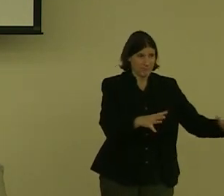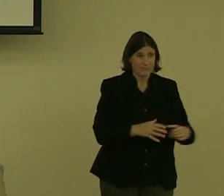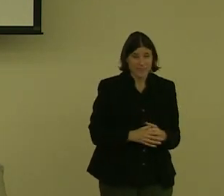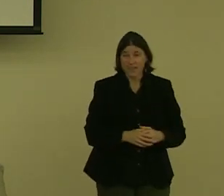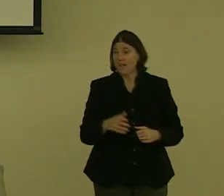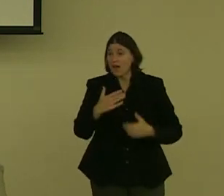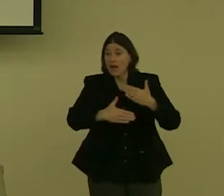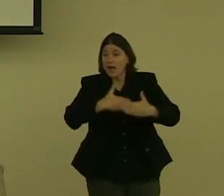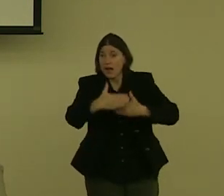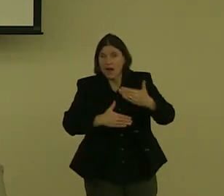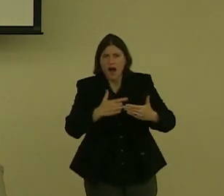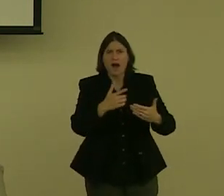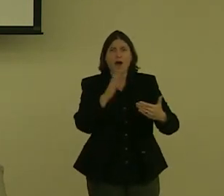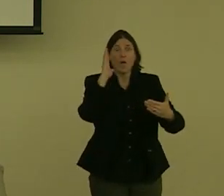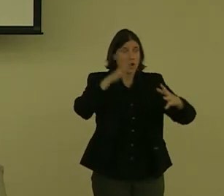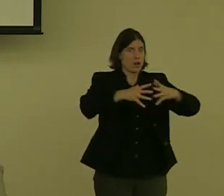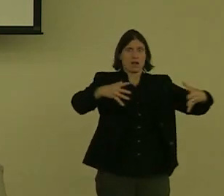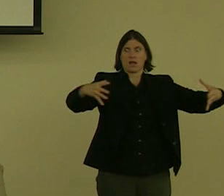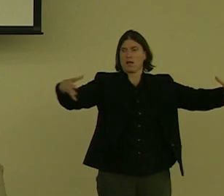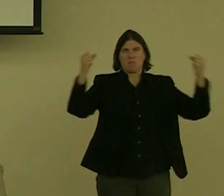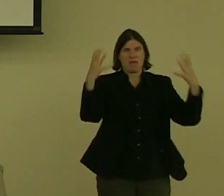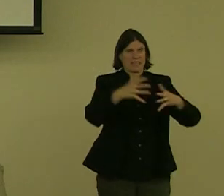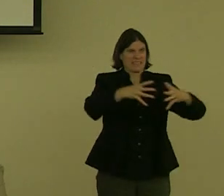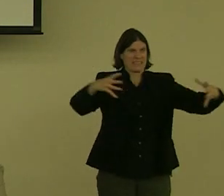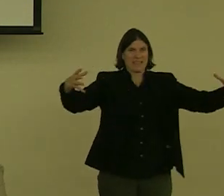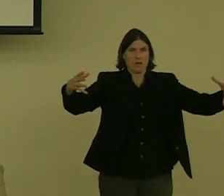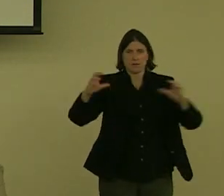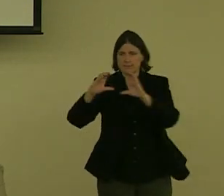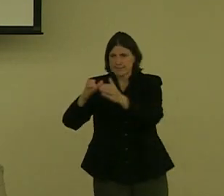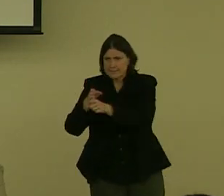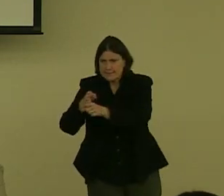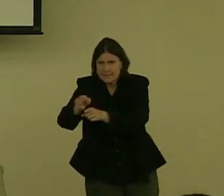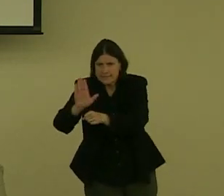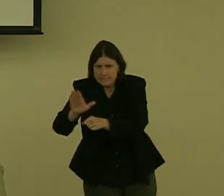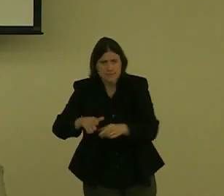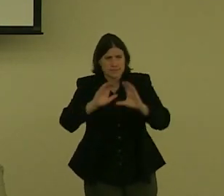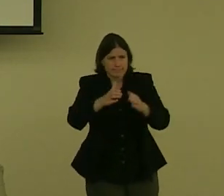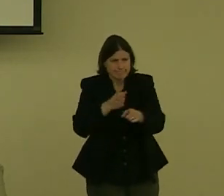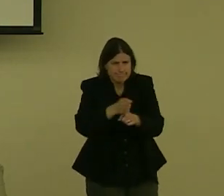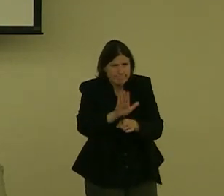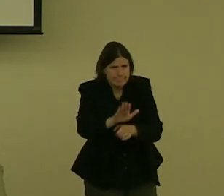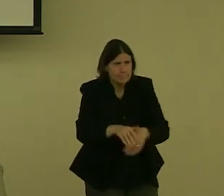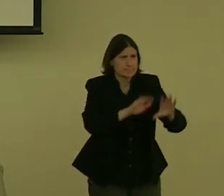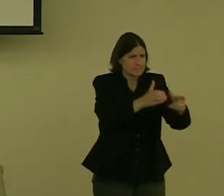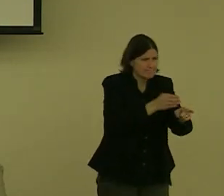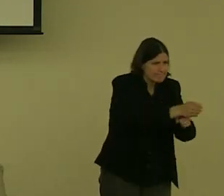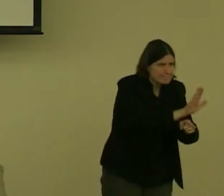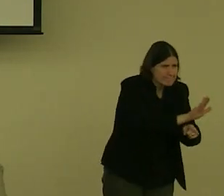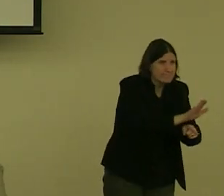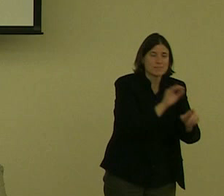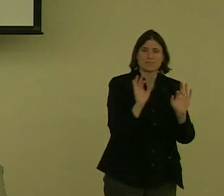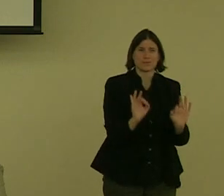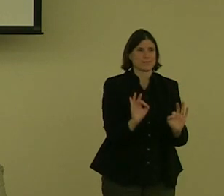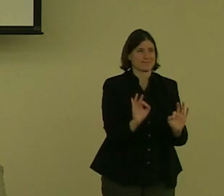interdisciplinary. Research through so many different disciplinary lenses. I don't think comic studies is there